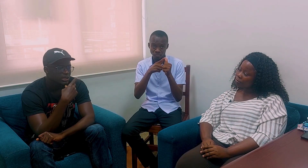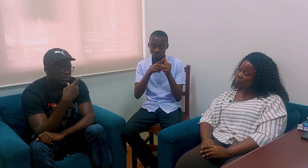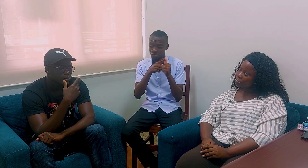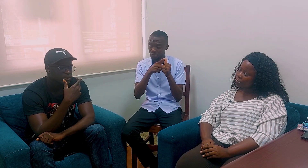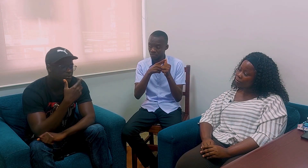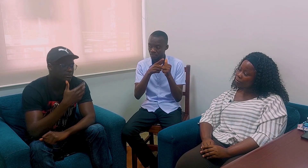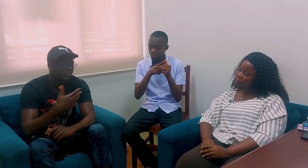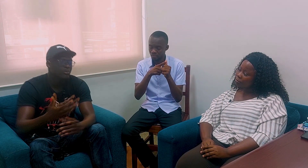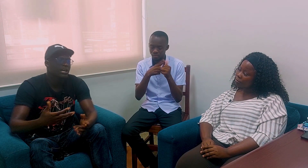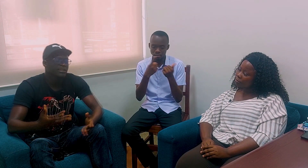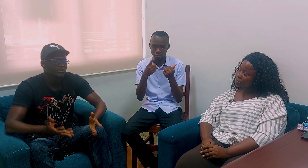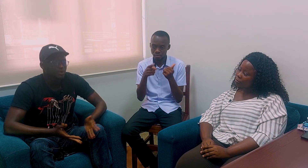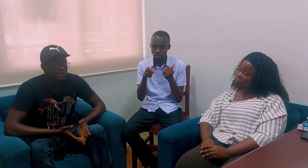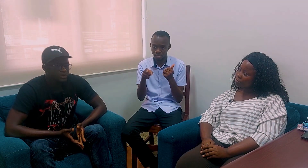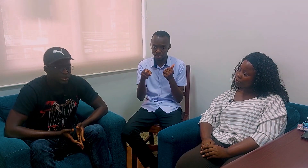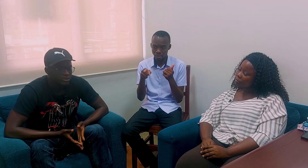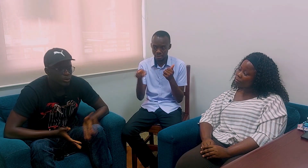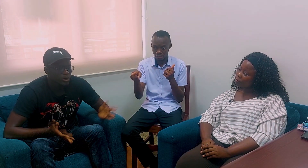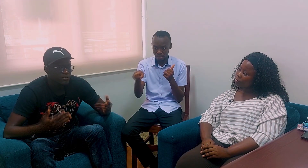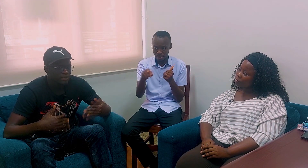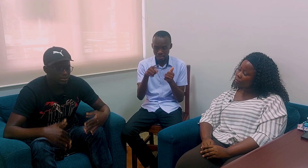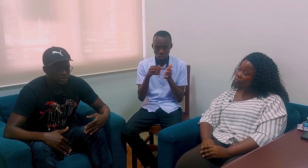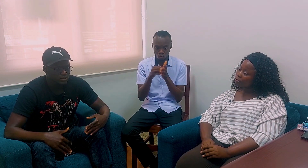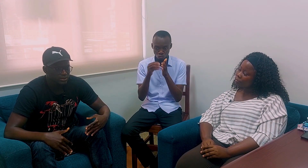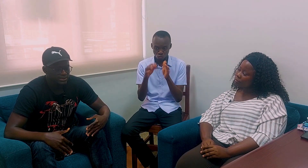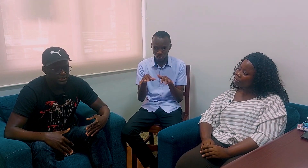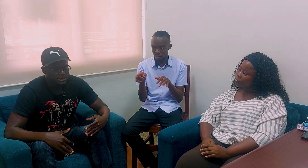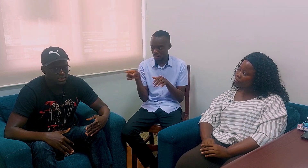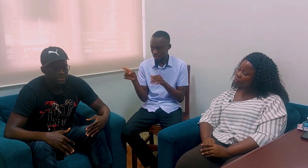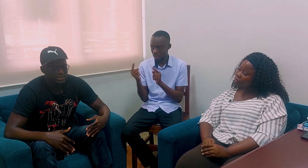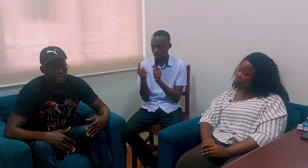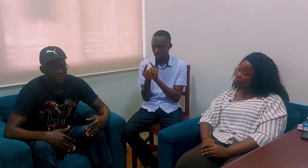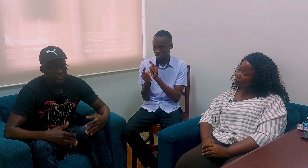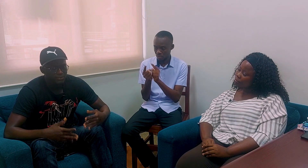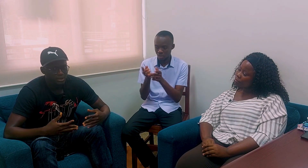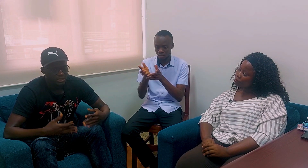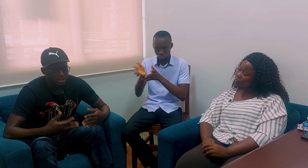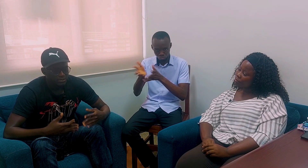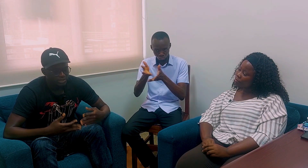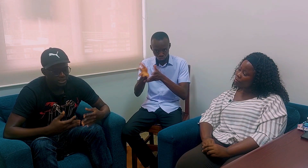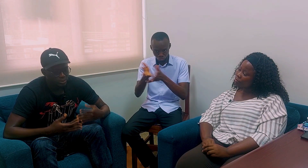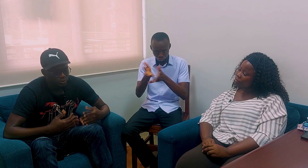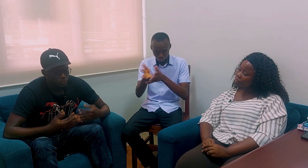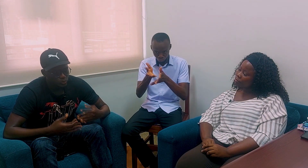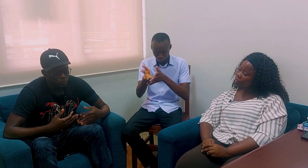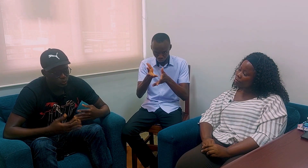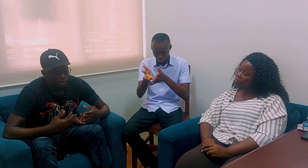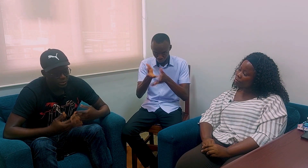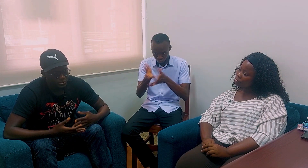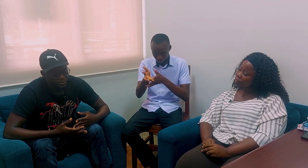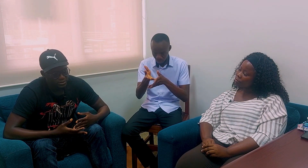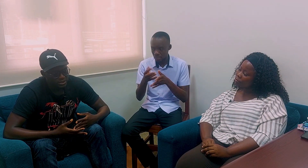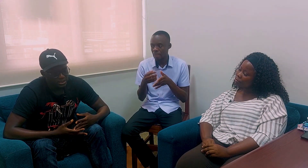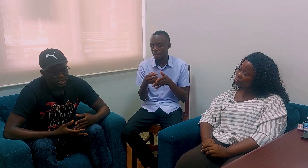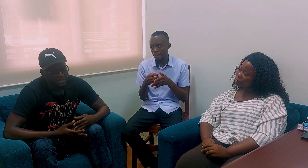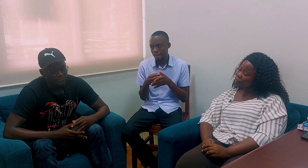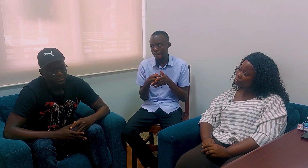most of the people I have spoken to, the people who have come to me, right, that have been able to work